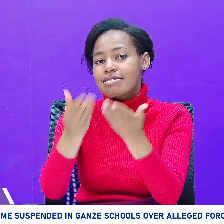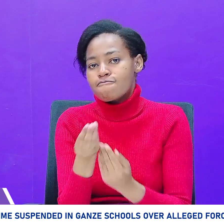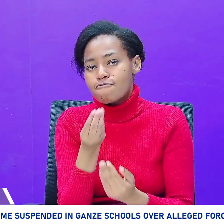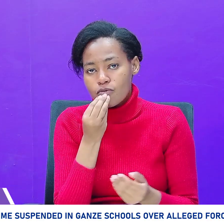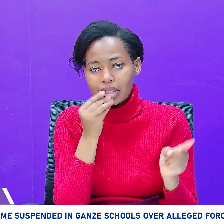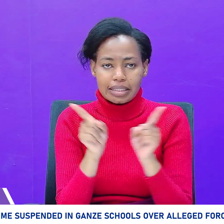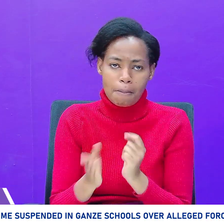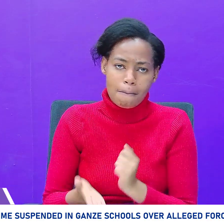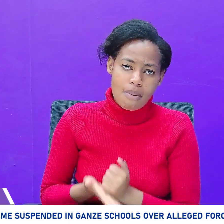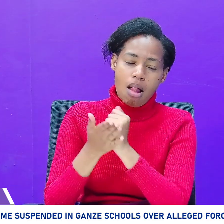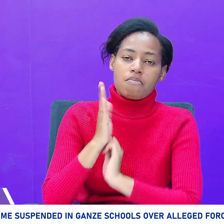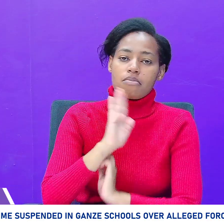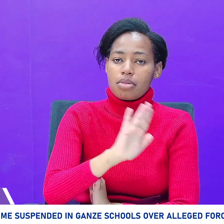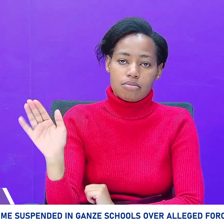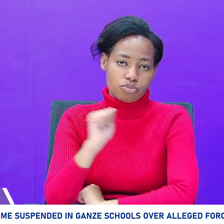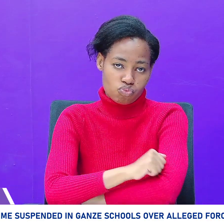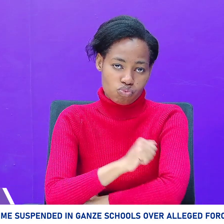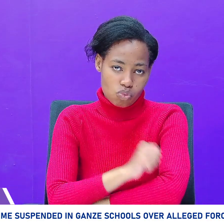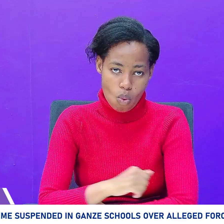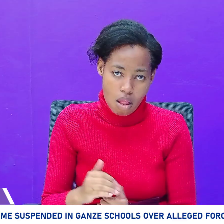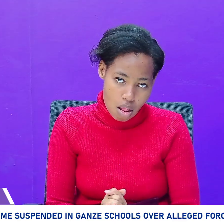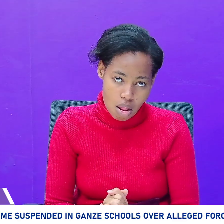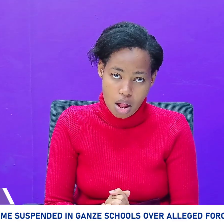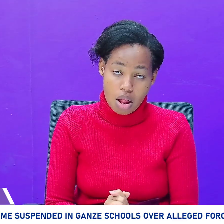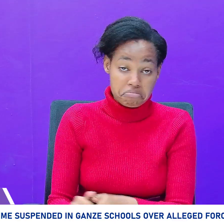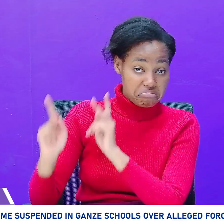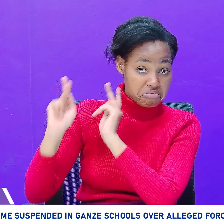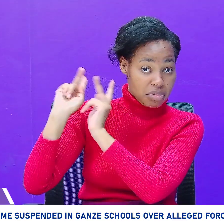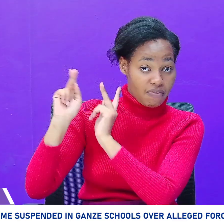Krishna Foundation, which had been providing food aid in the schools.